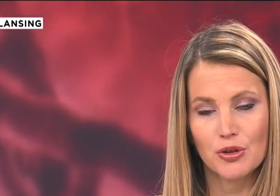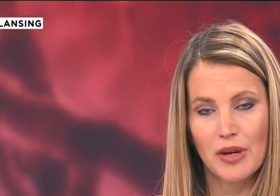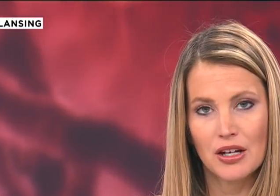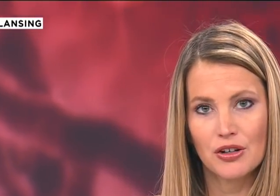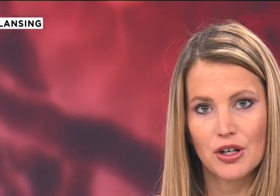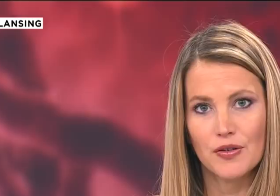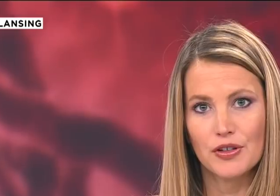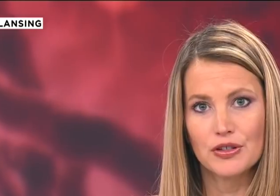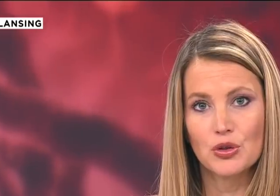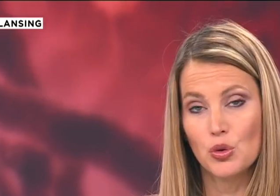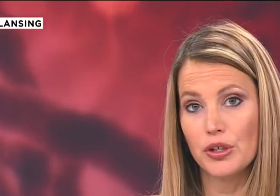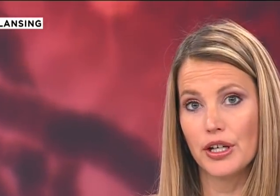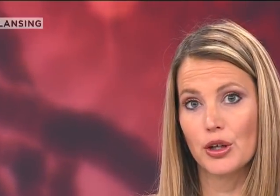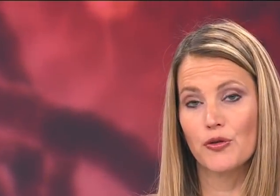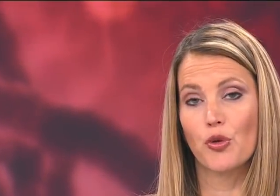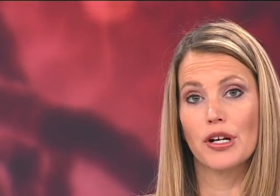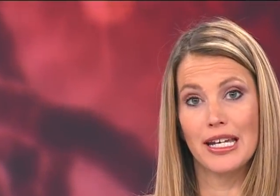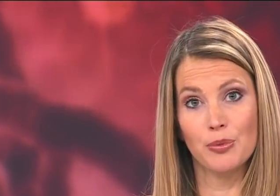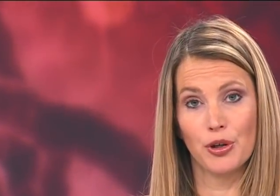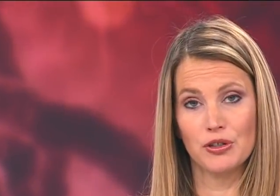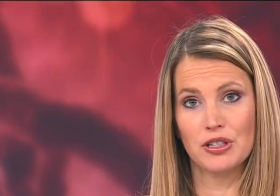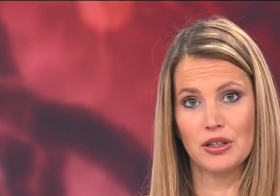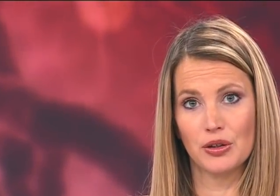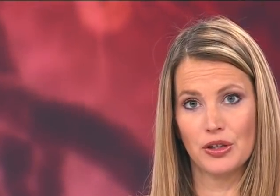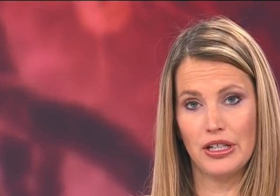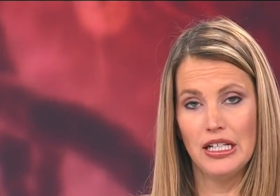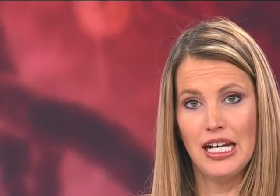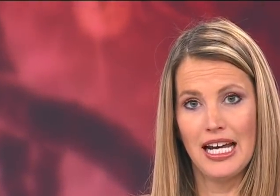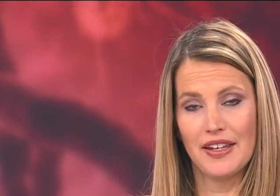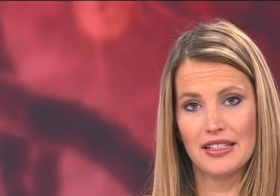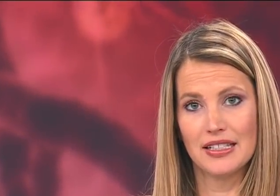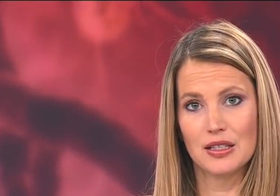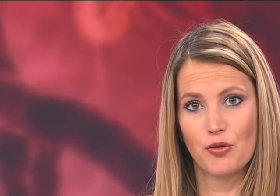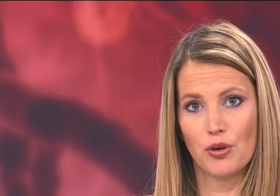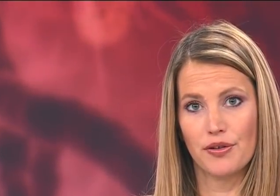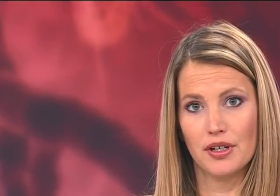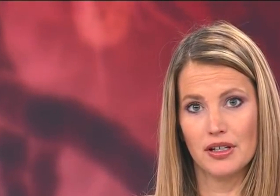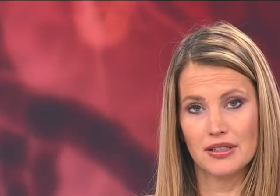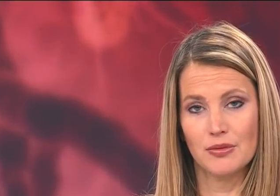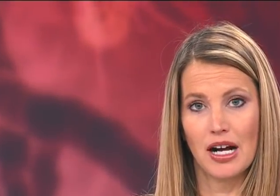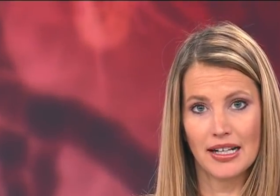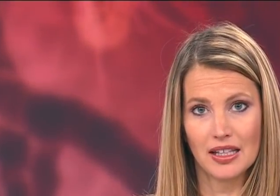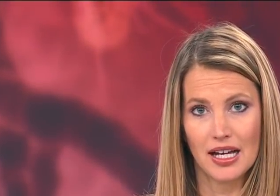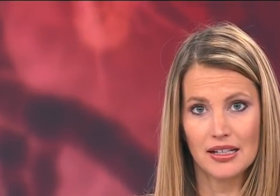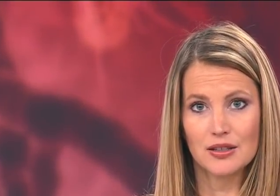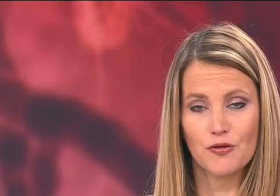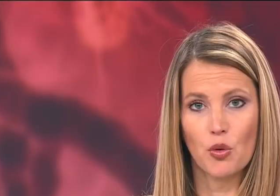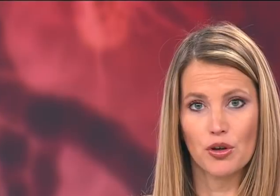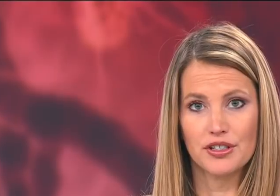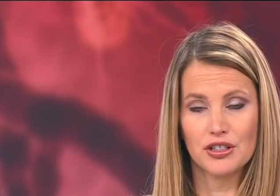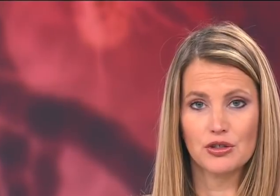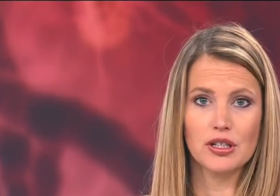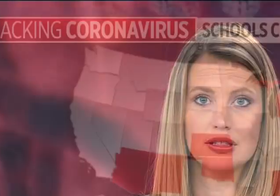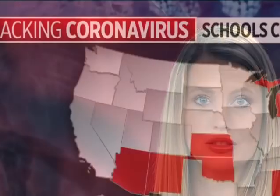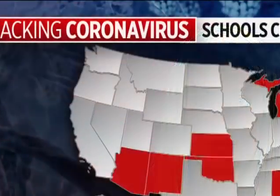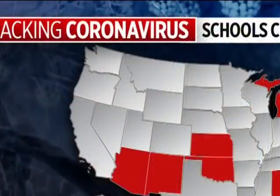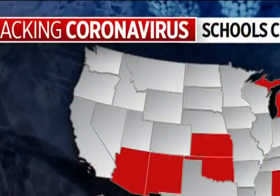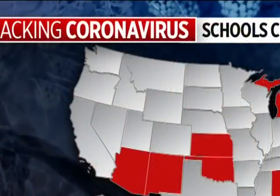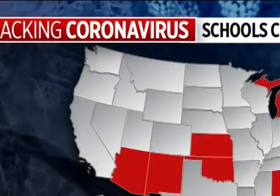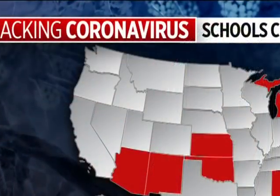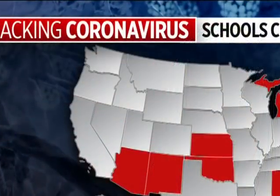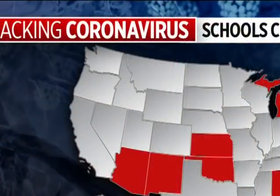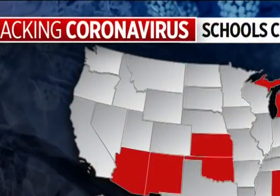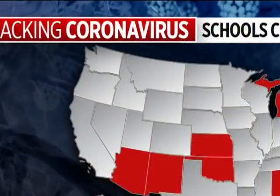suspended the remainder of the school year for in-person learning and then sets forth some guidelines for districts